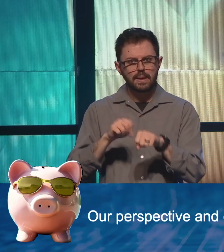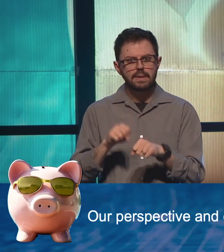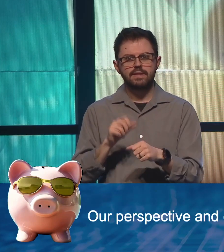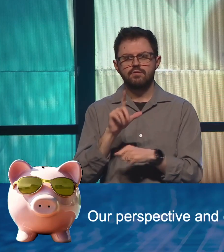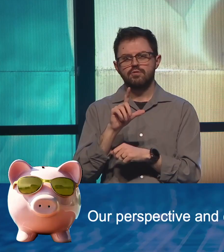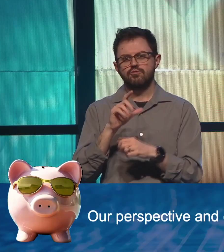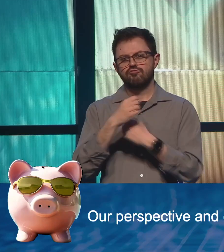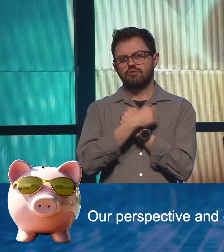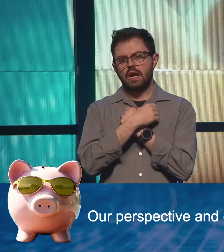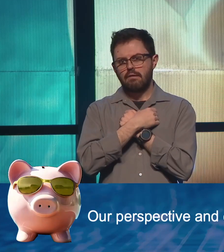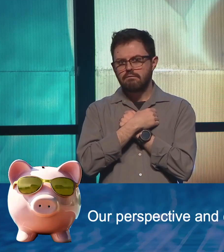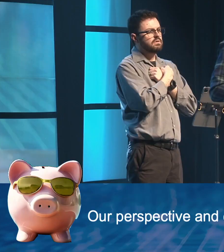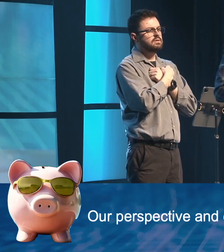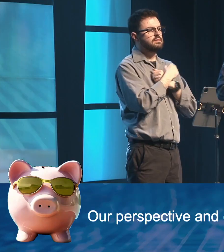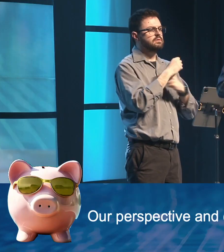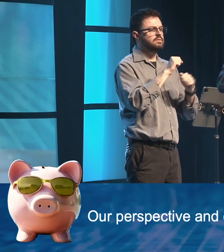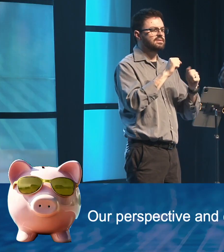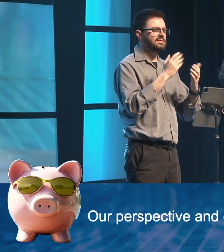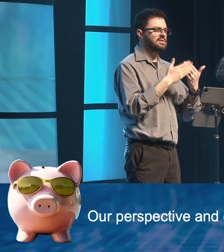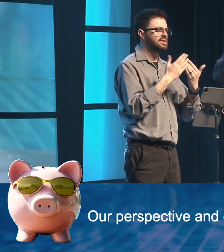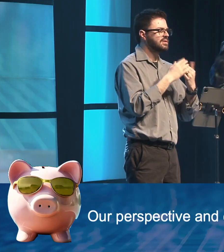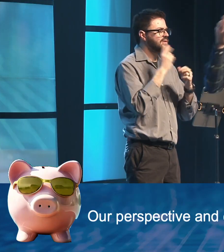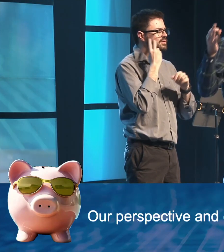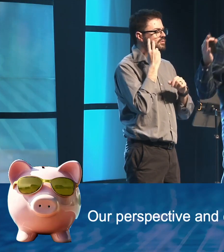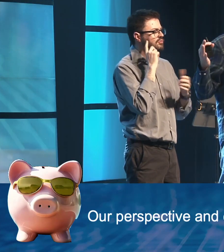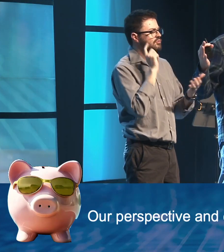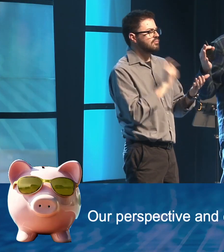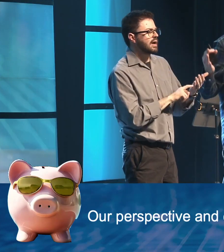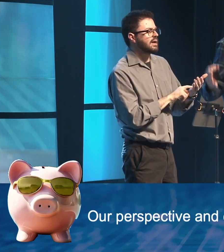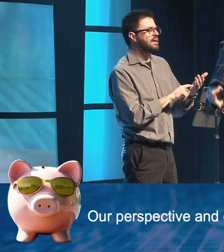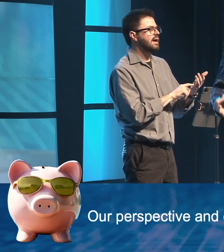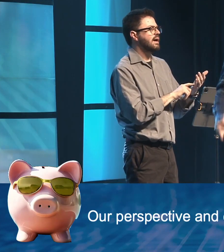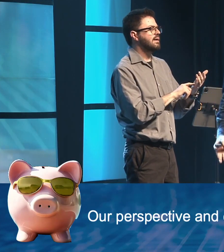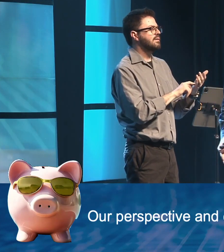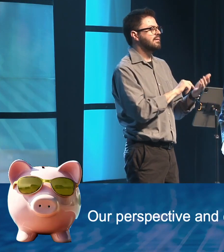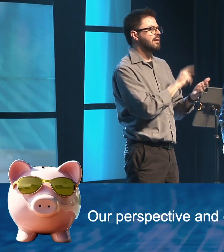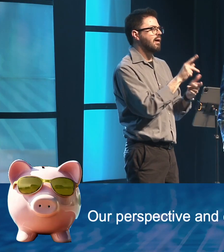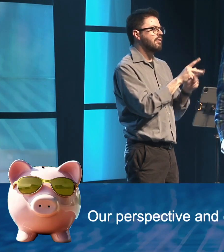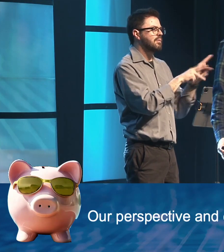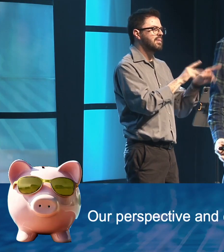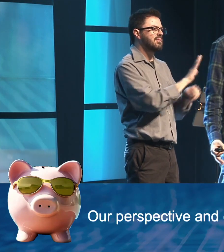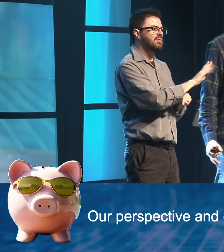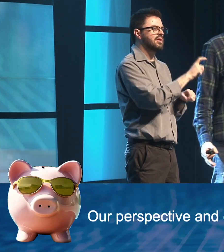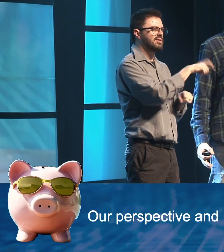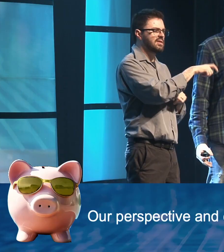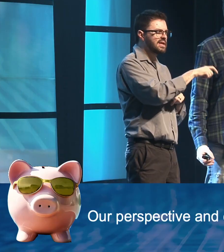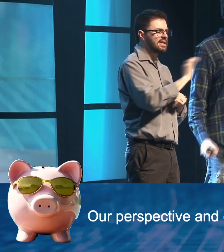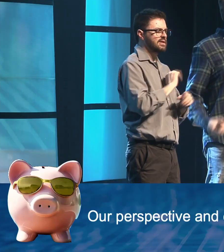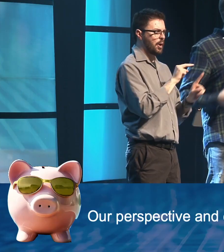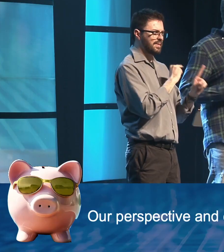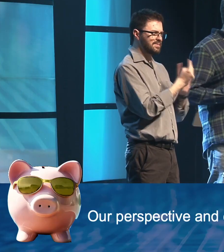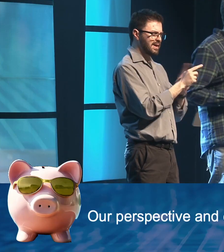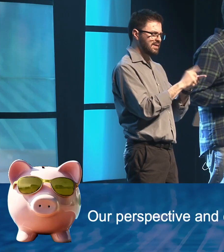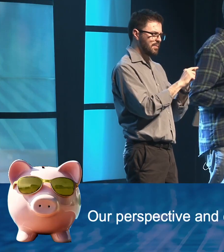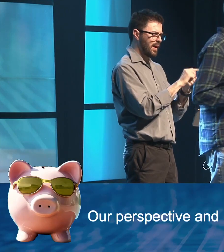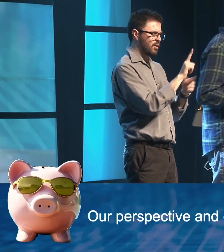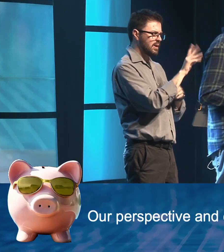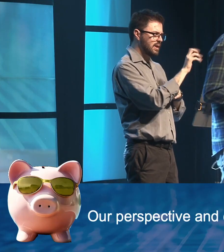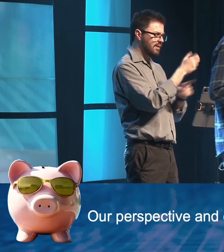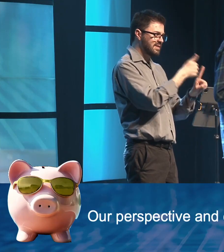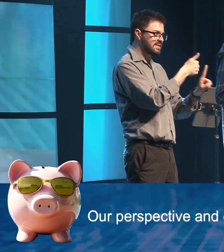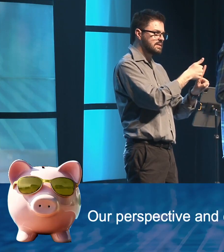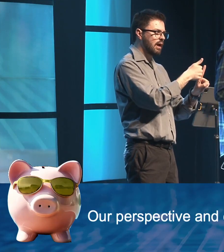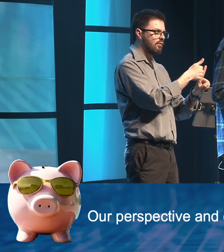We can really see needs. Our perspective on what love is grows. I know that's been my